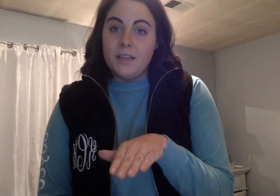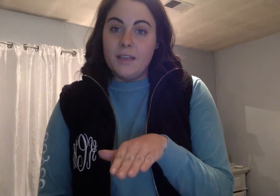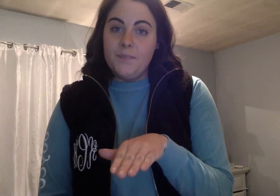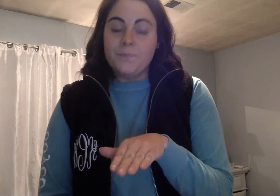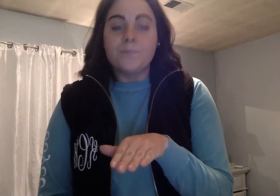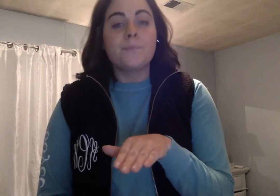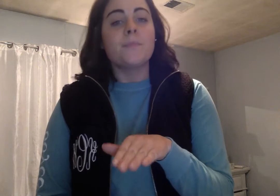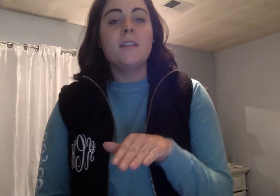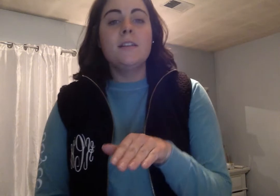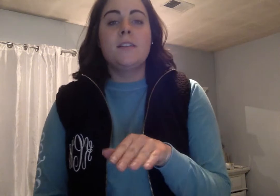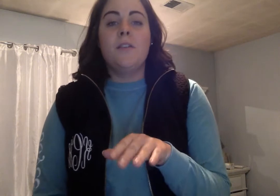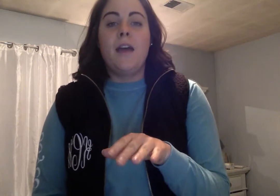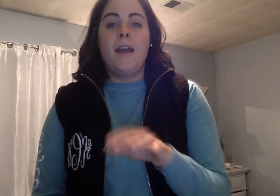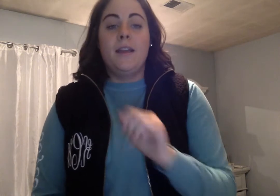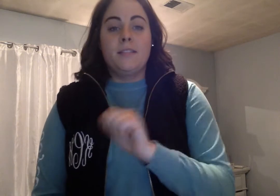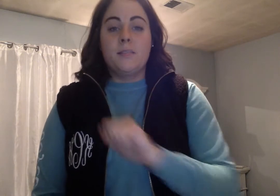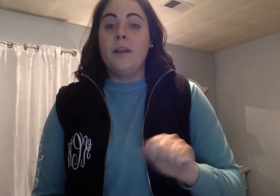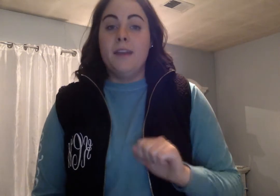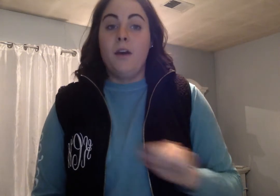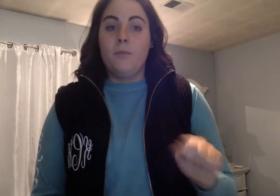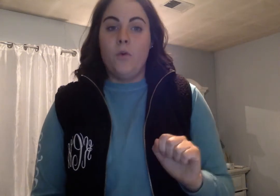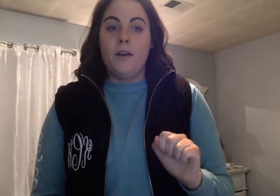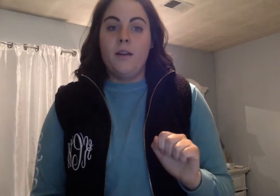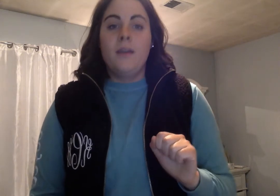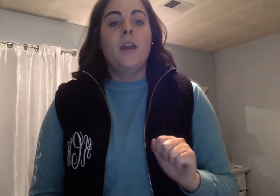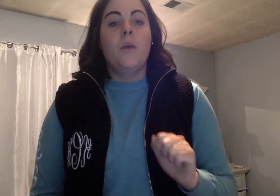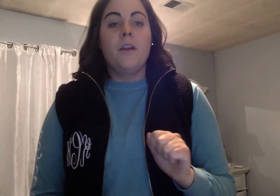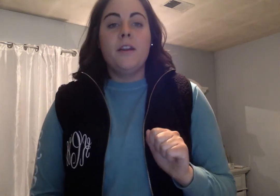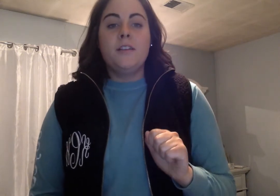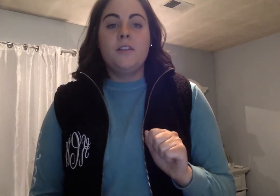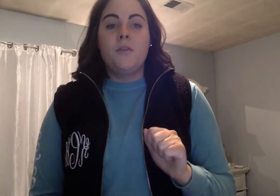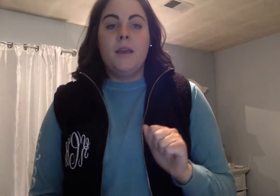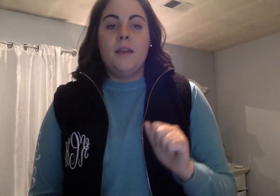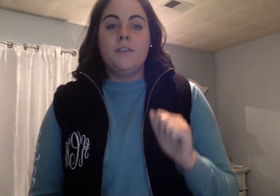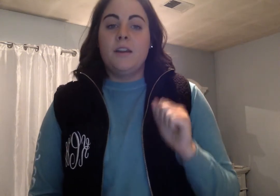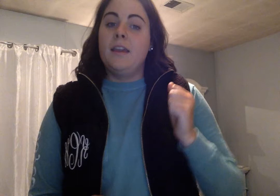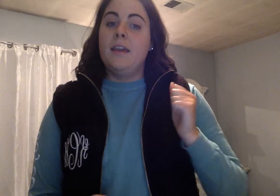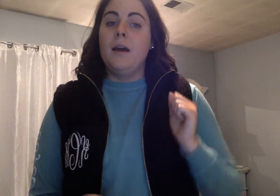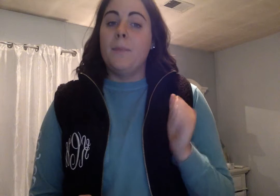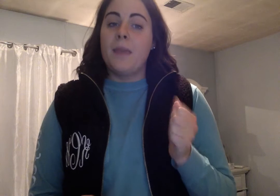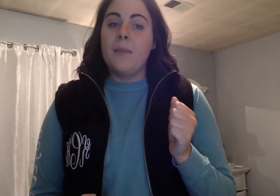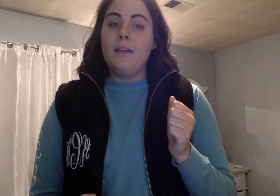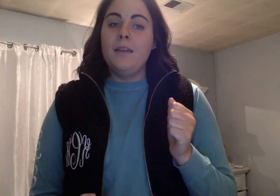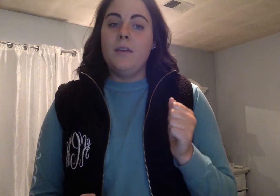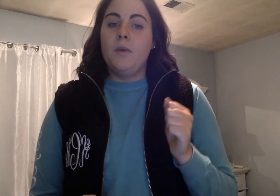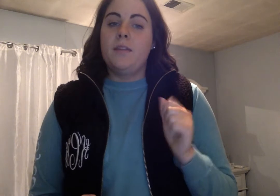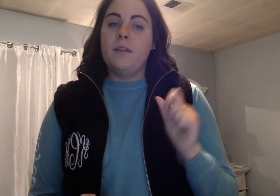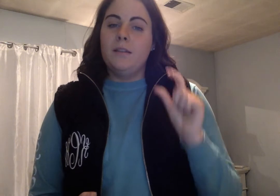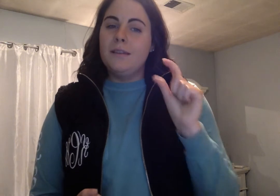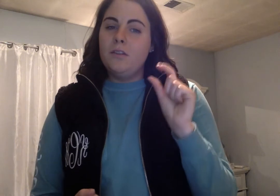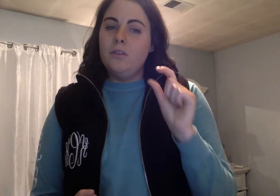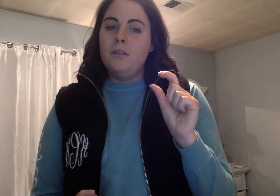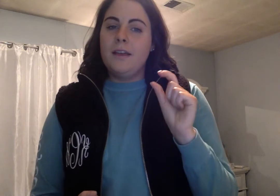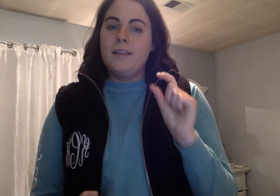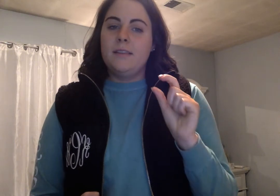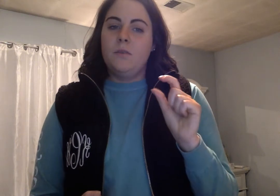chicken, so that it spreads out more. And what you're going to do is you're going to get a meat mallet with a little less than,